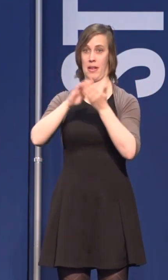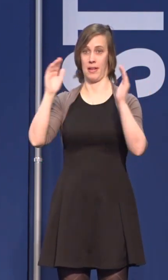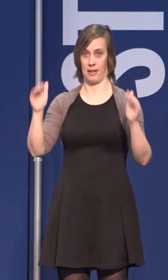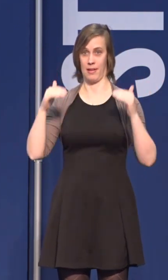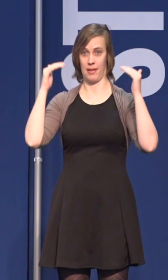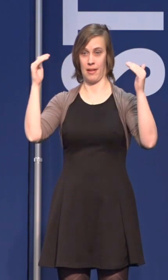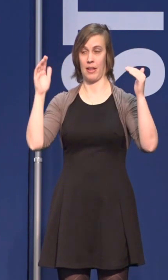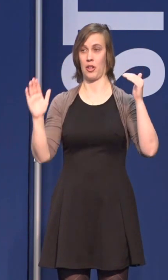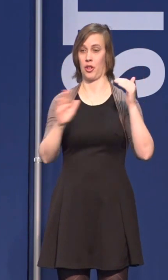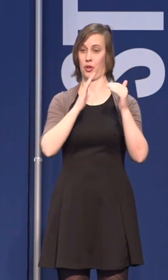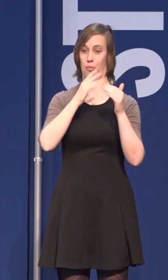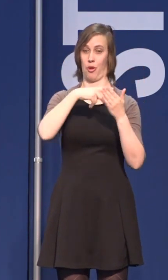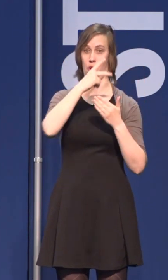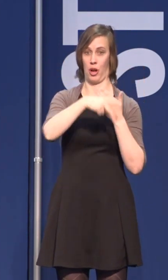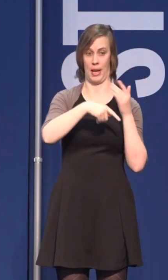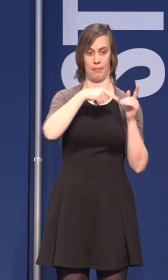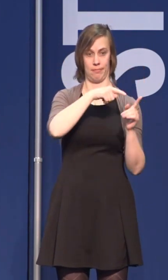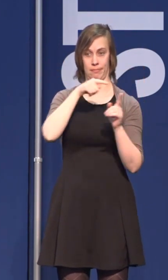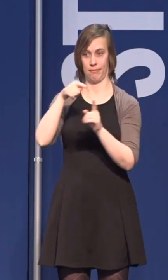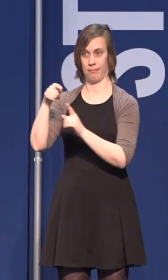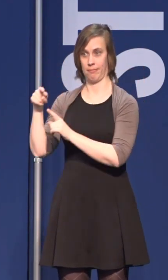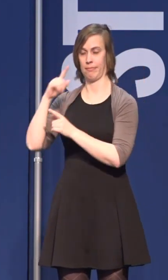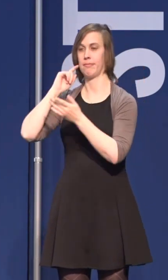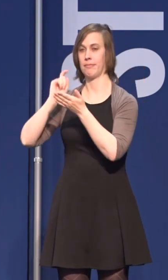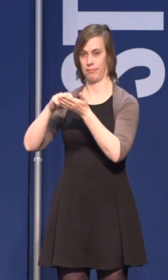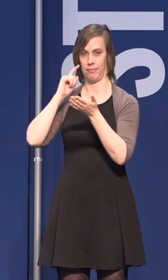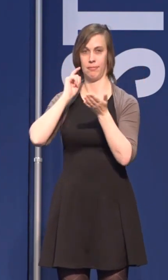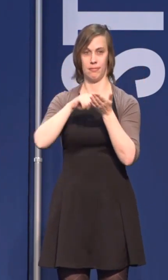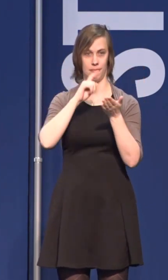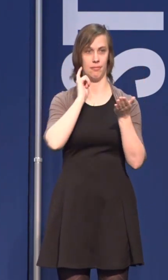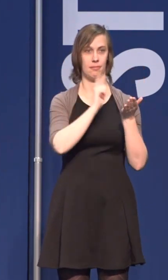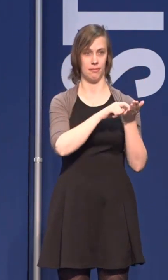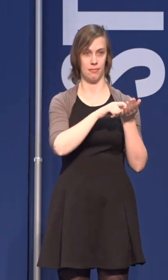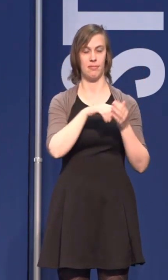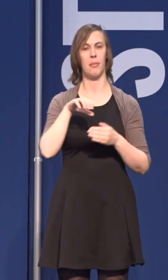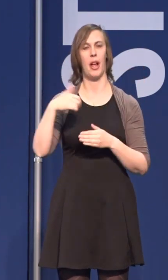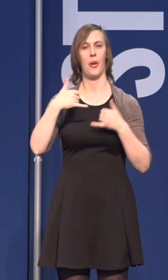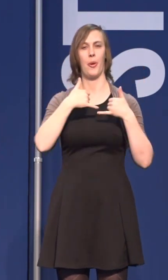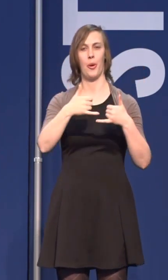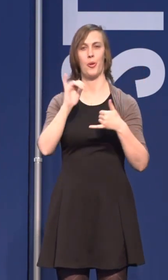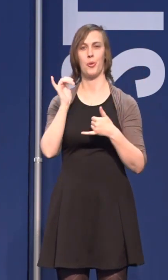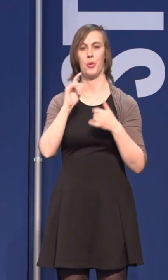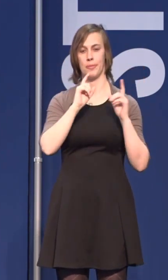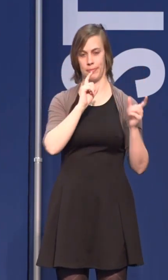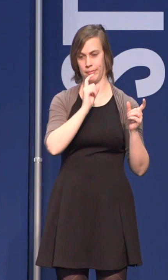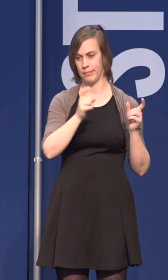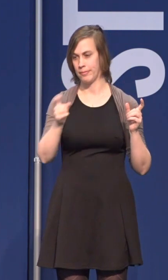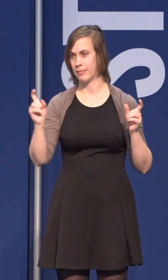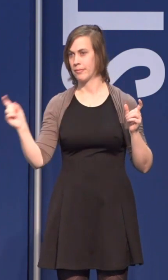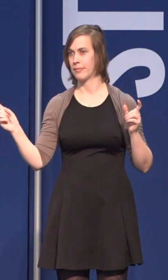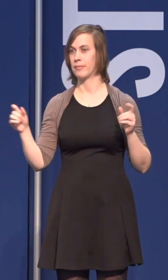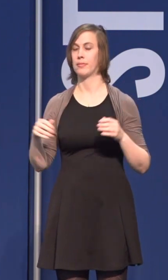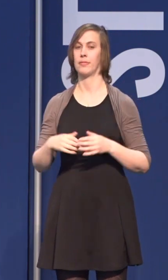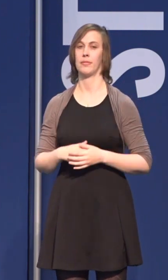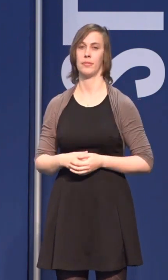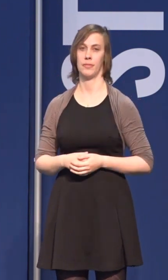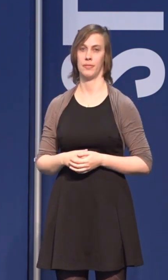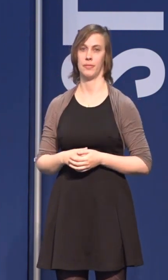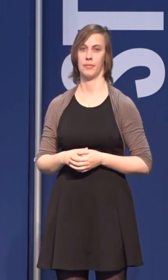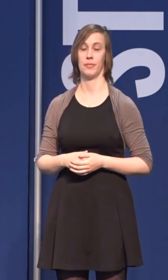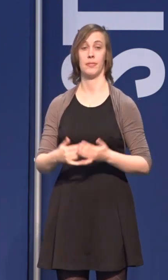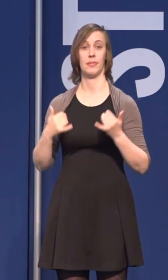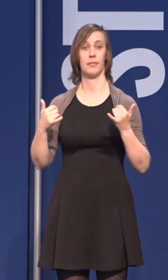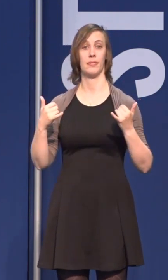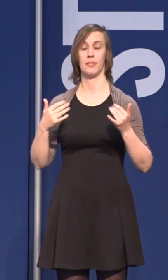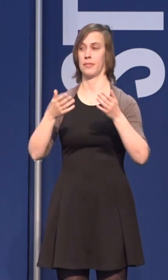programs. We also presented several awards for other accomplishments by graduating students. I would ask that